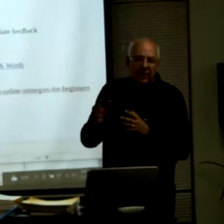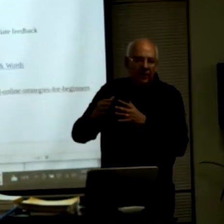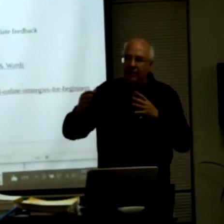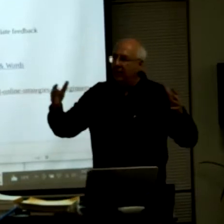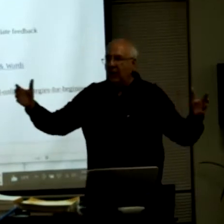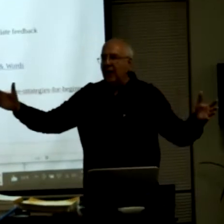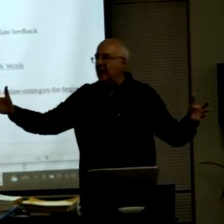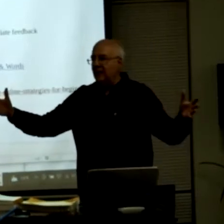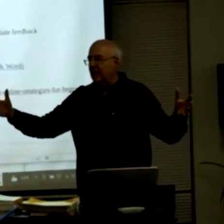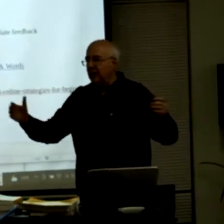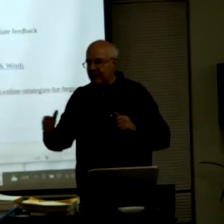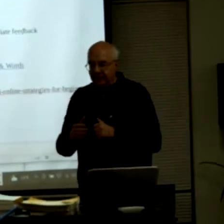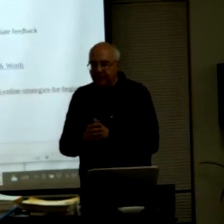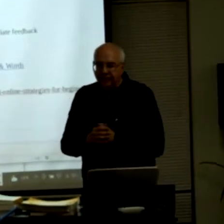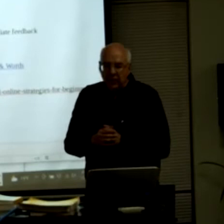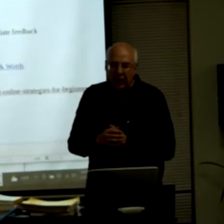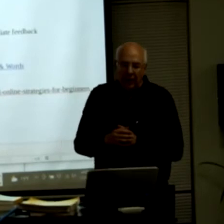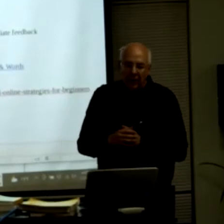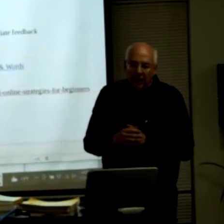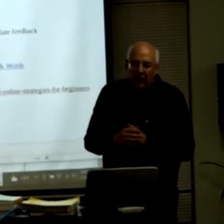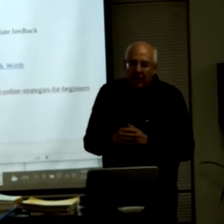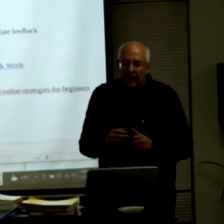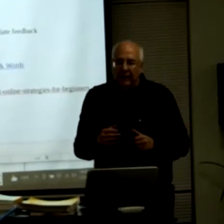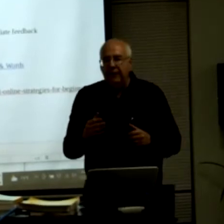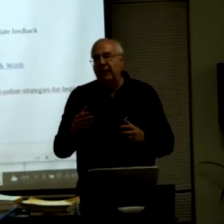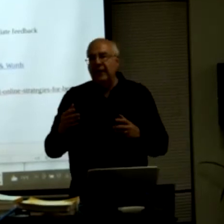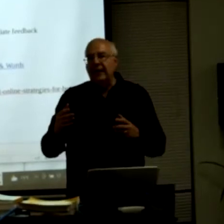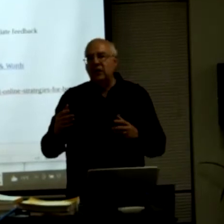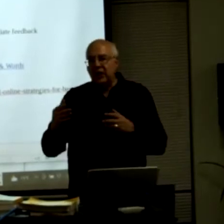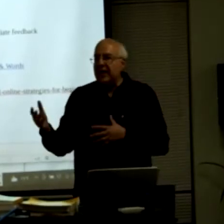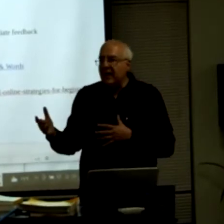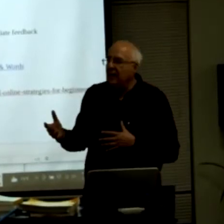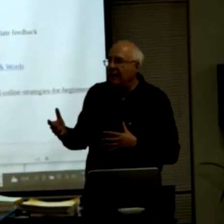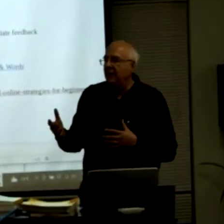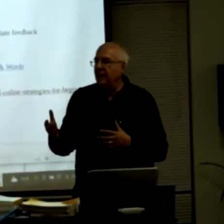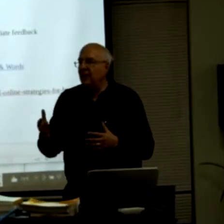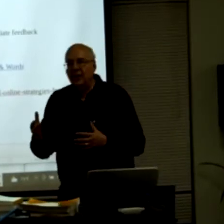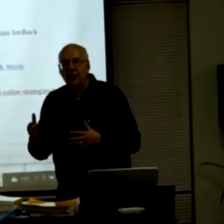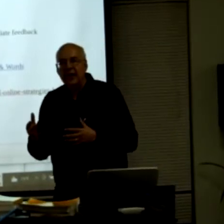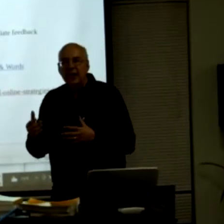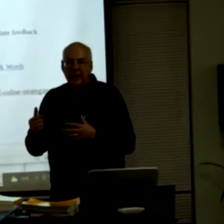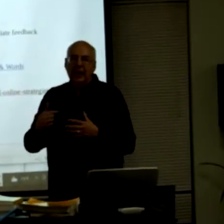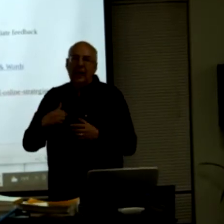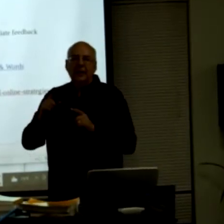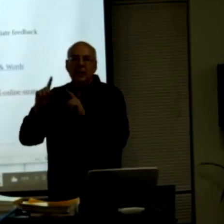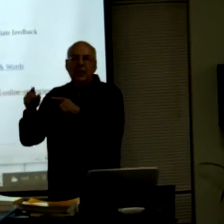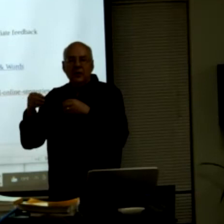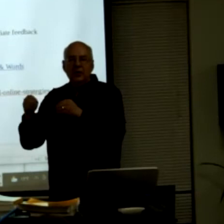there's some varieties in between. So if in C, if you're going to say, I'm going to the